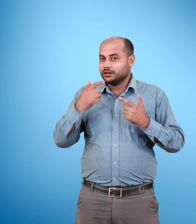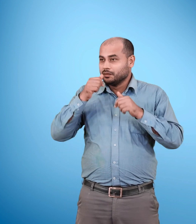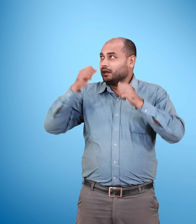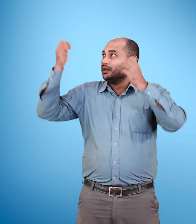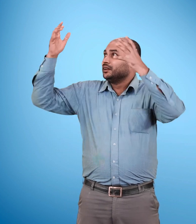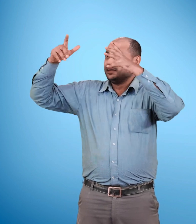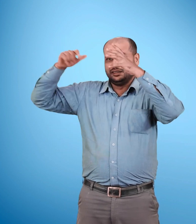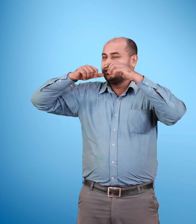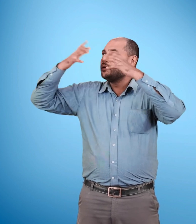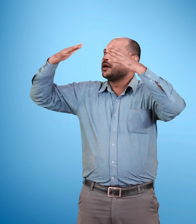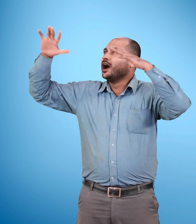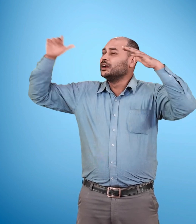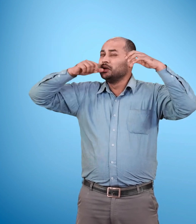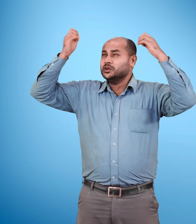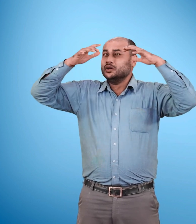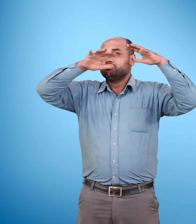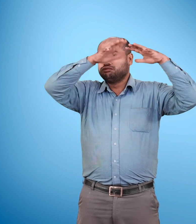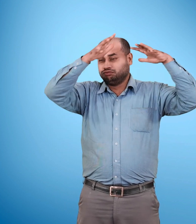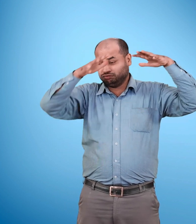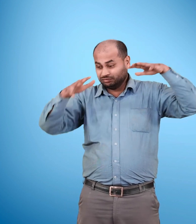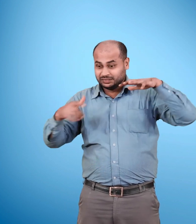Snow in the mountains melts into water.